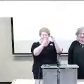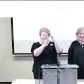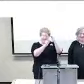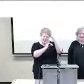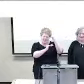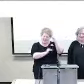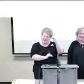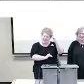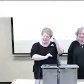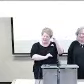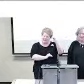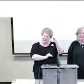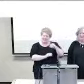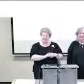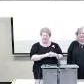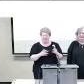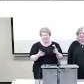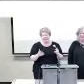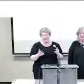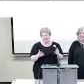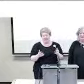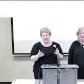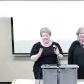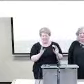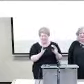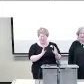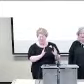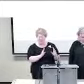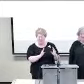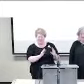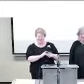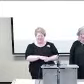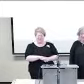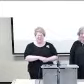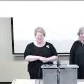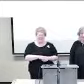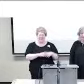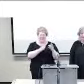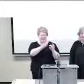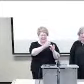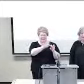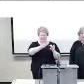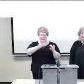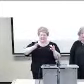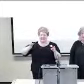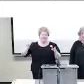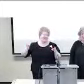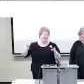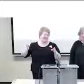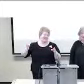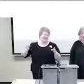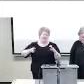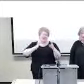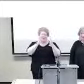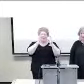all that goes in the hourly list another idea if that's too tedious for you is to have a sunday to saturday